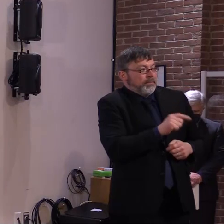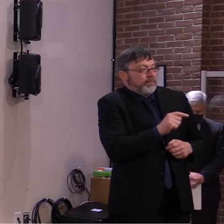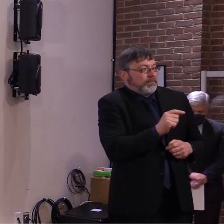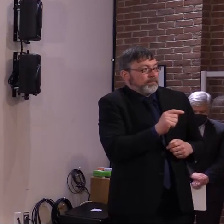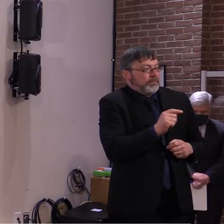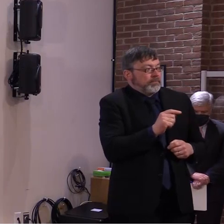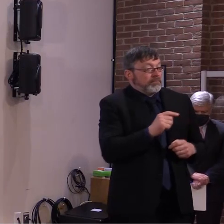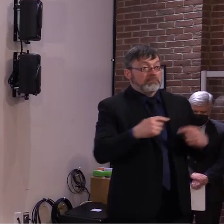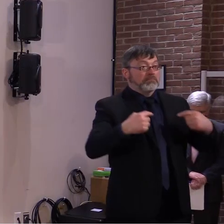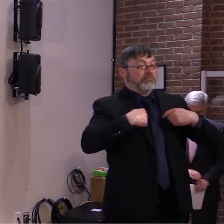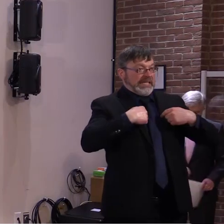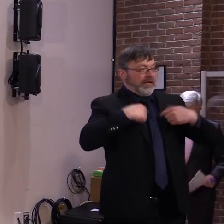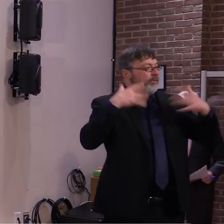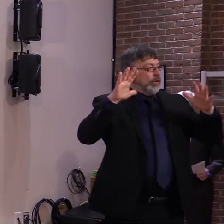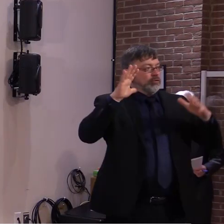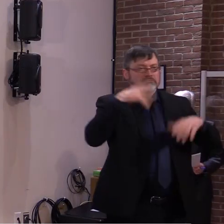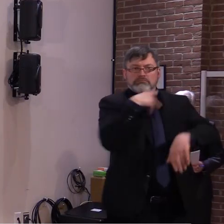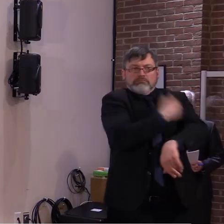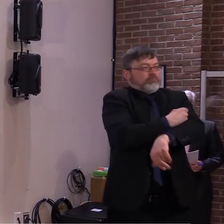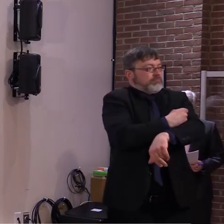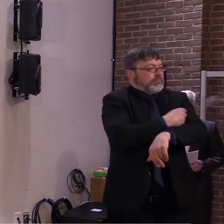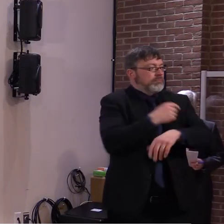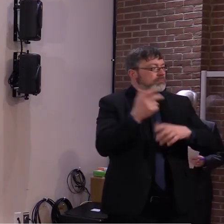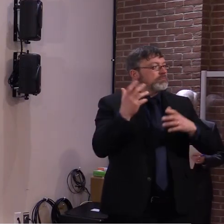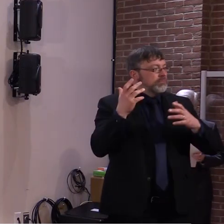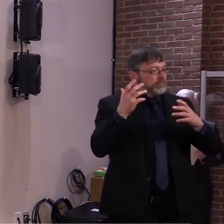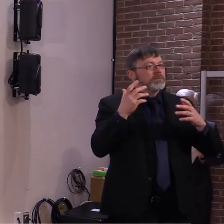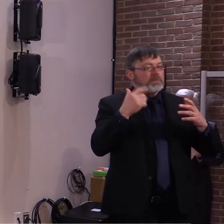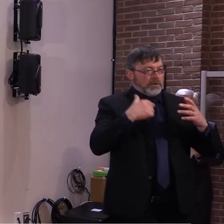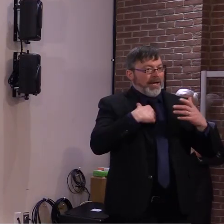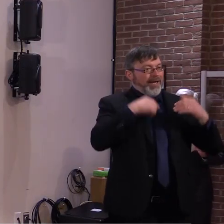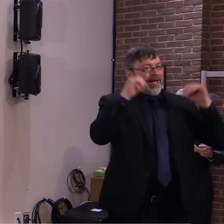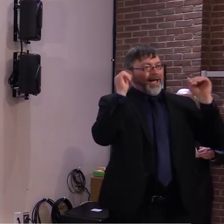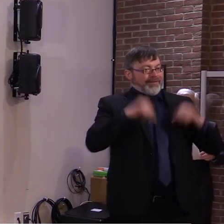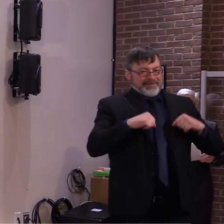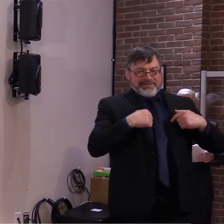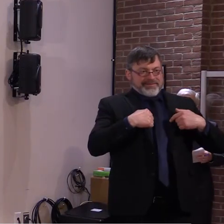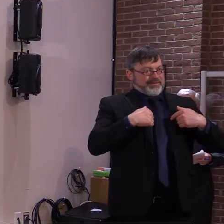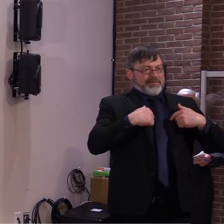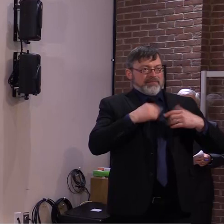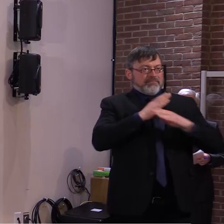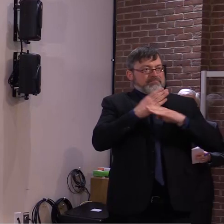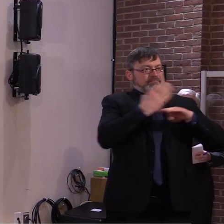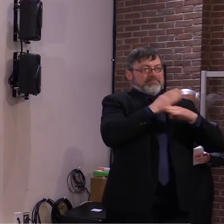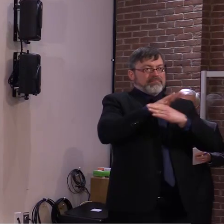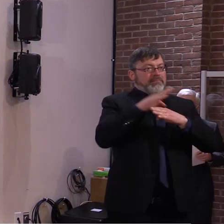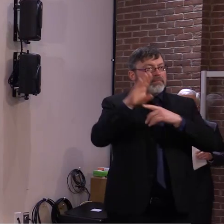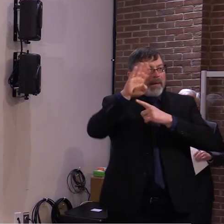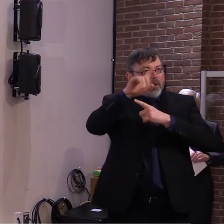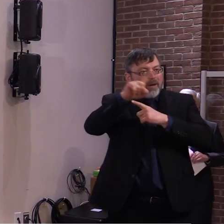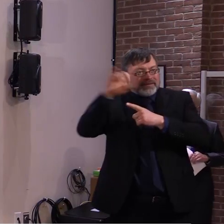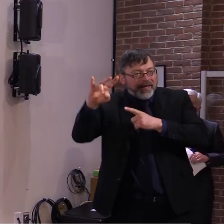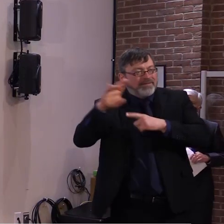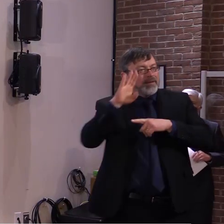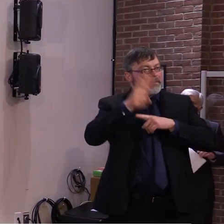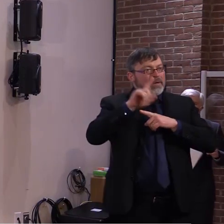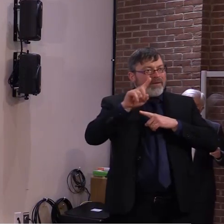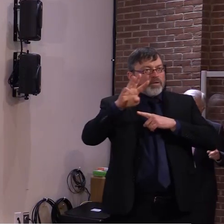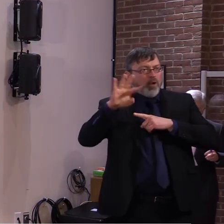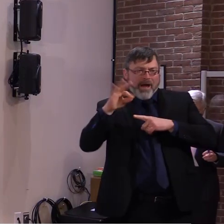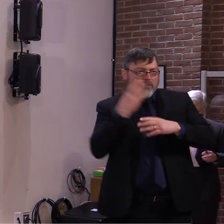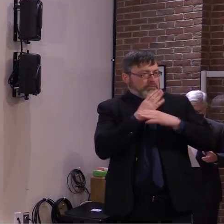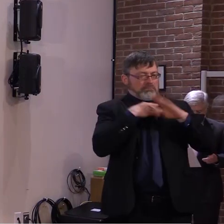variants we have not seen in the state and variants that we hope not to see, like those originally identified from South Africa and